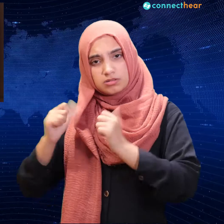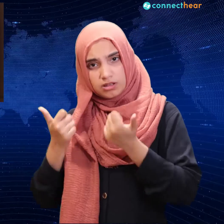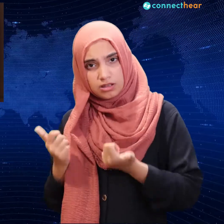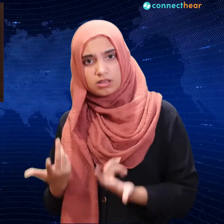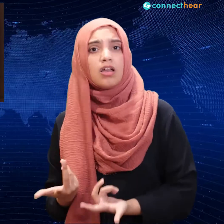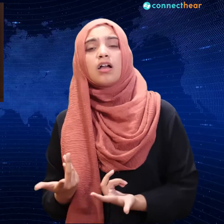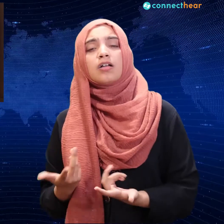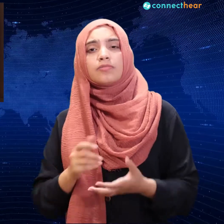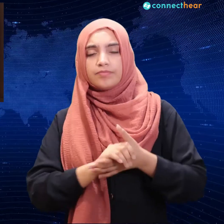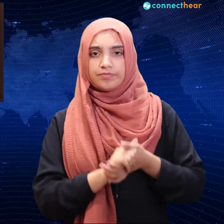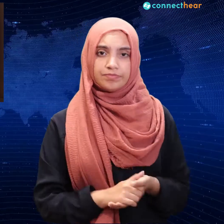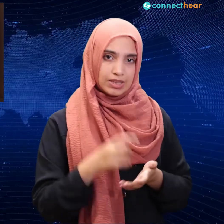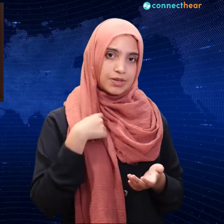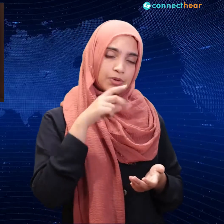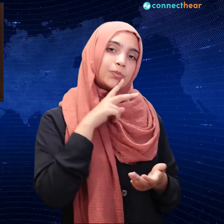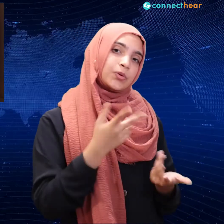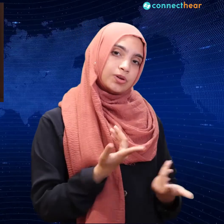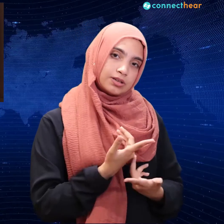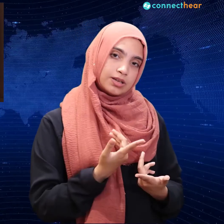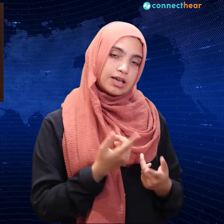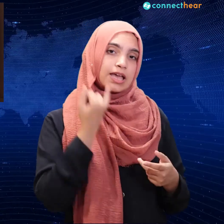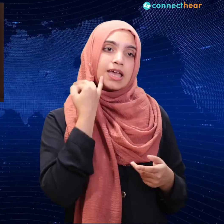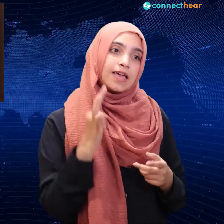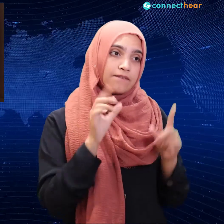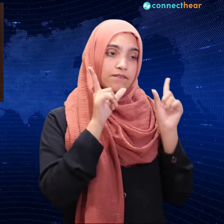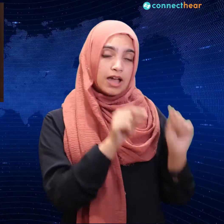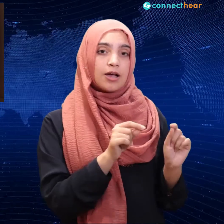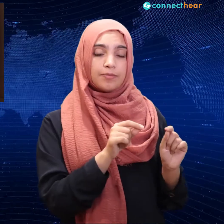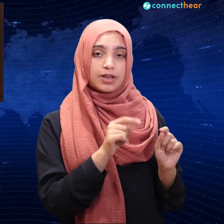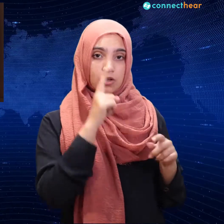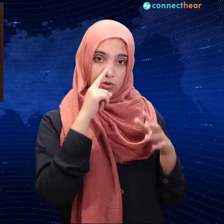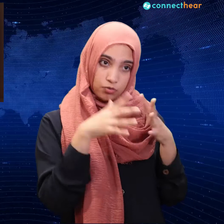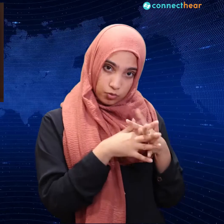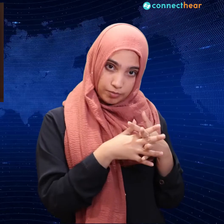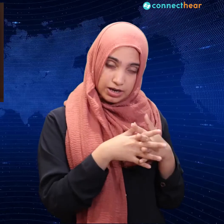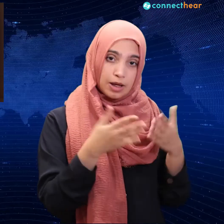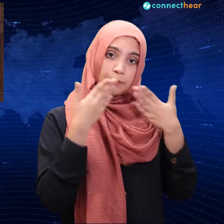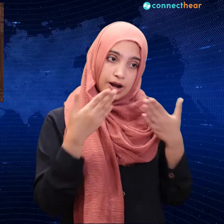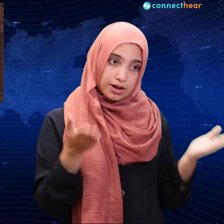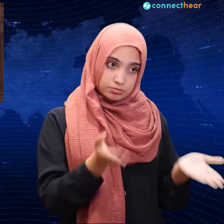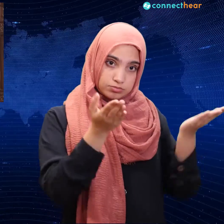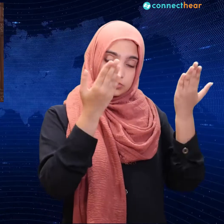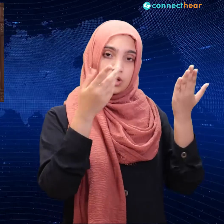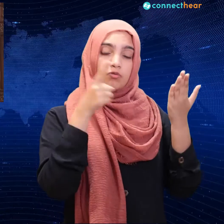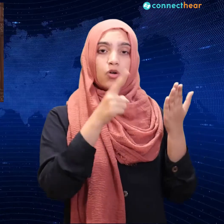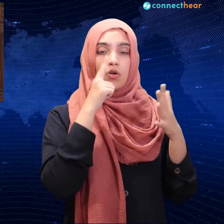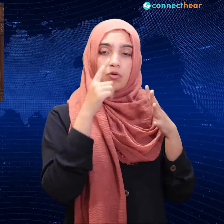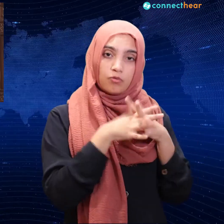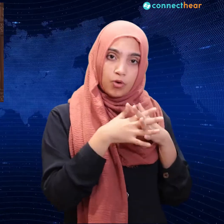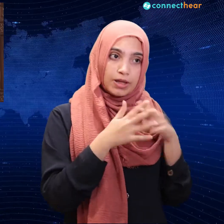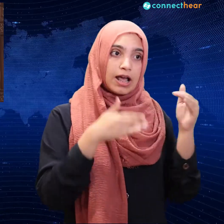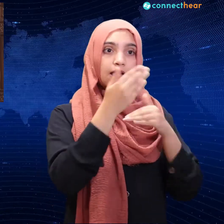Becky, if you empower your women through education, women will get their own rights. Which the Taliban